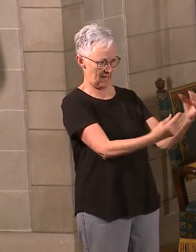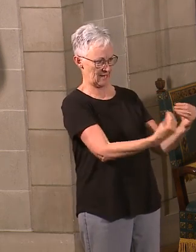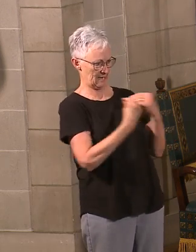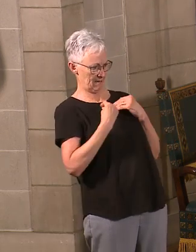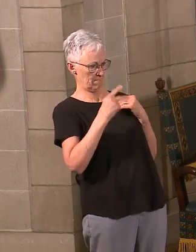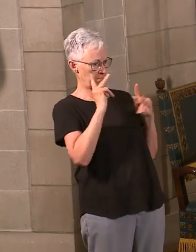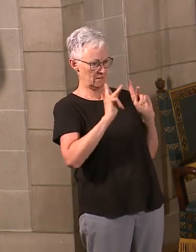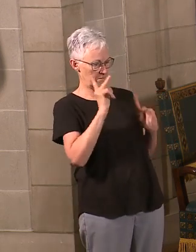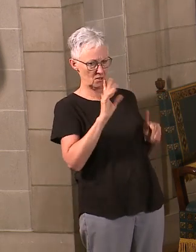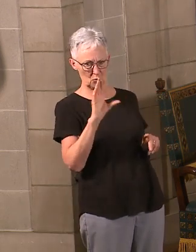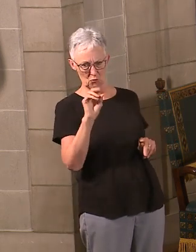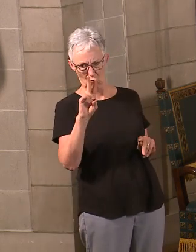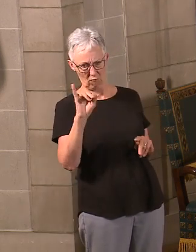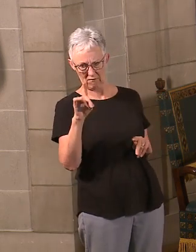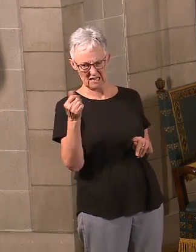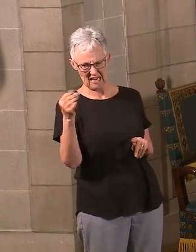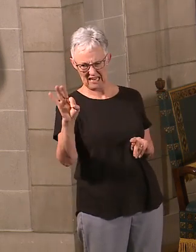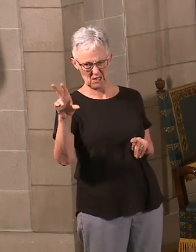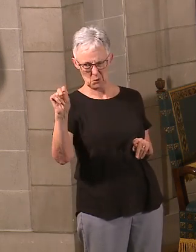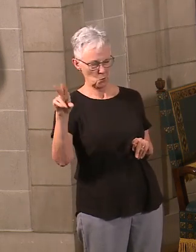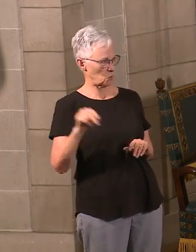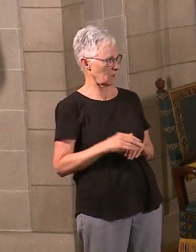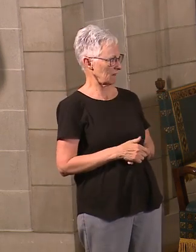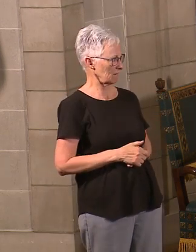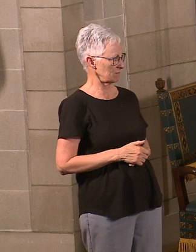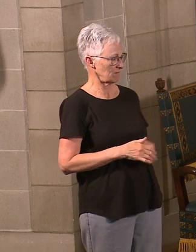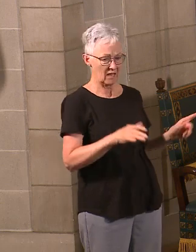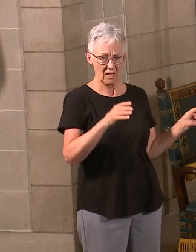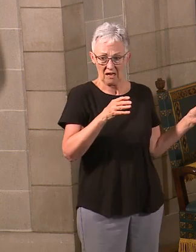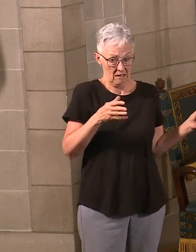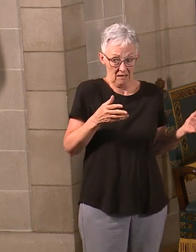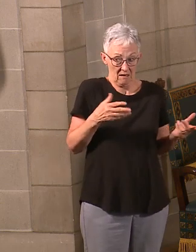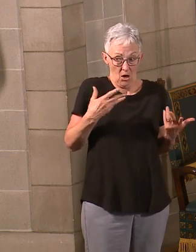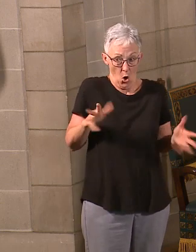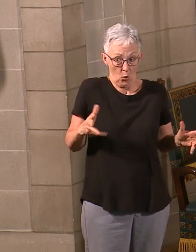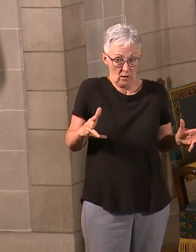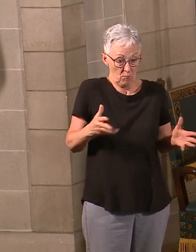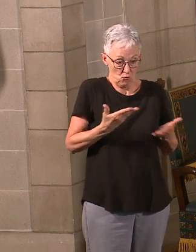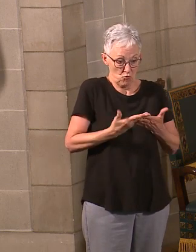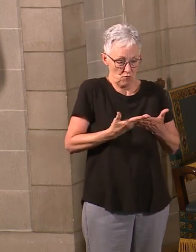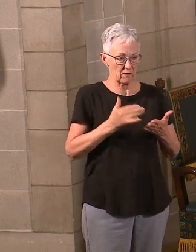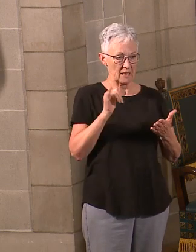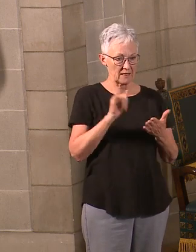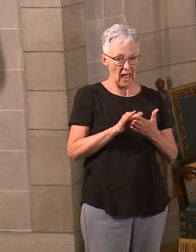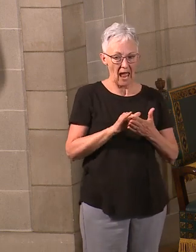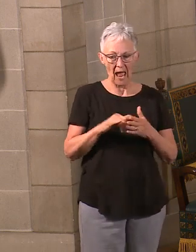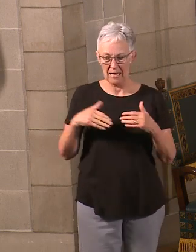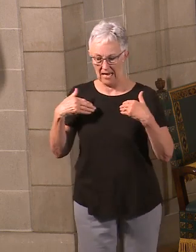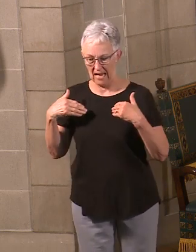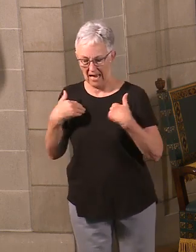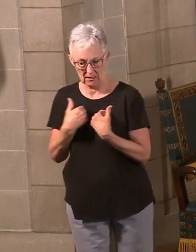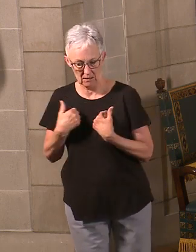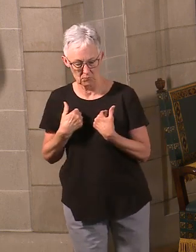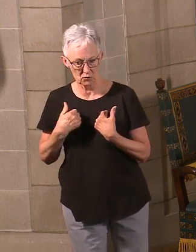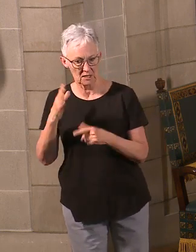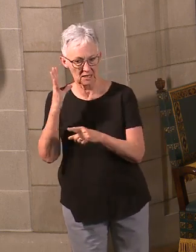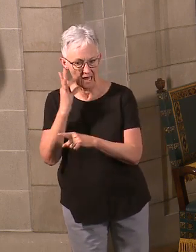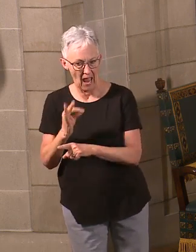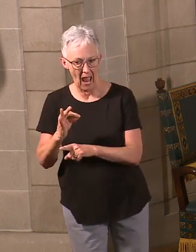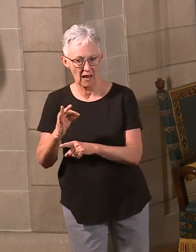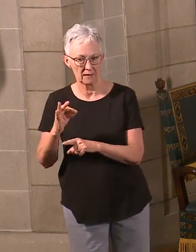Yes, it's been shown that cattle, pets, other animals can get cultured positive, but so far there's been no,